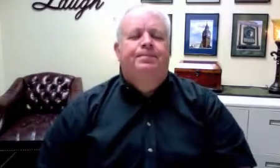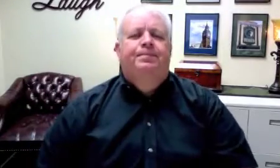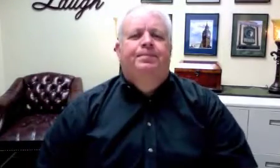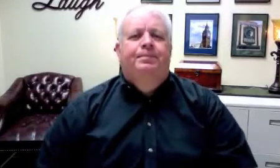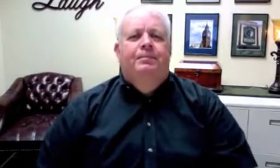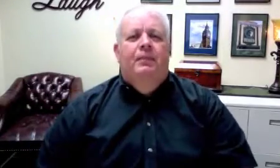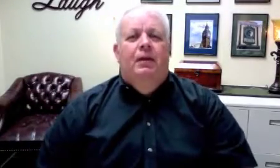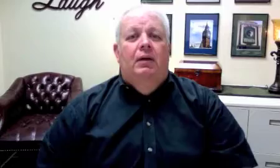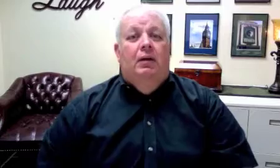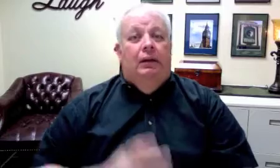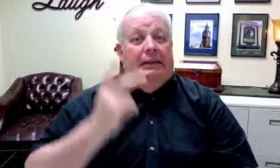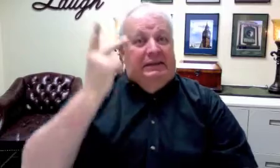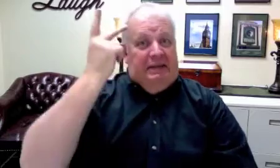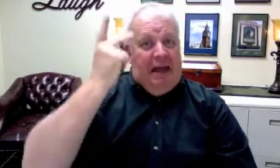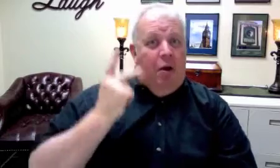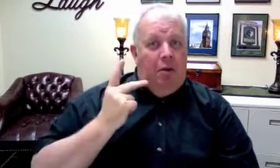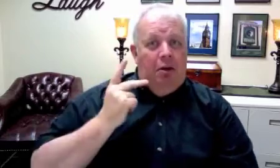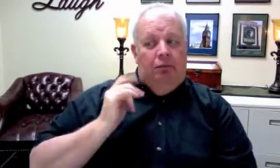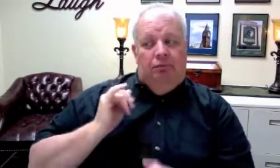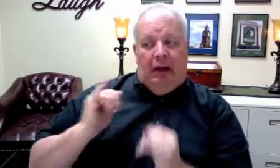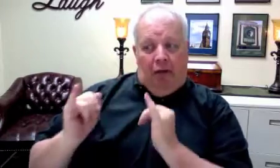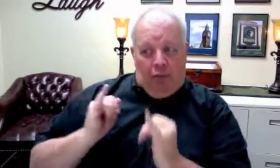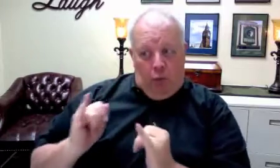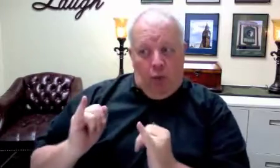Keri interviewed for the job and was hired.